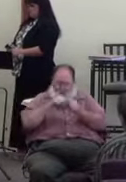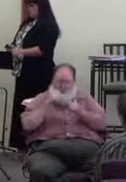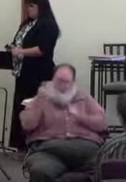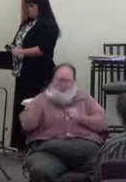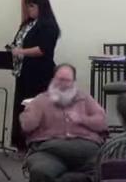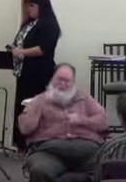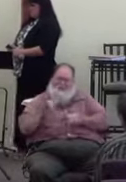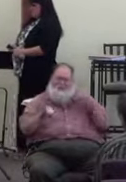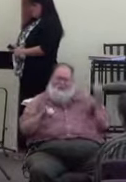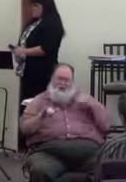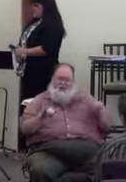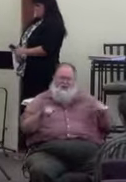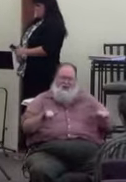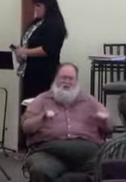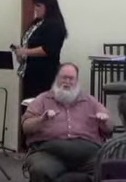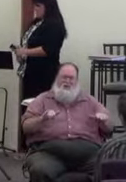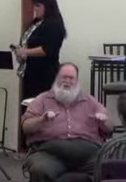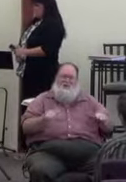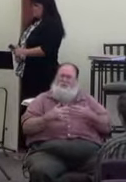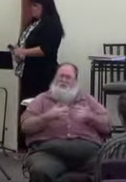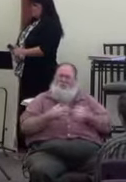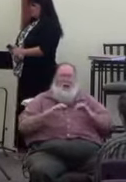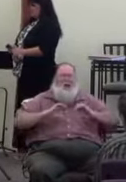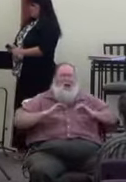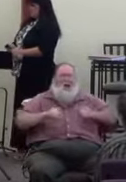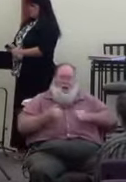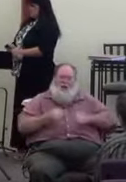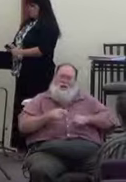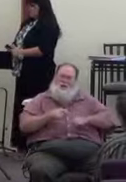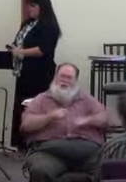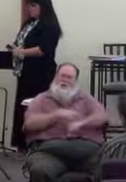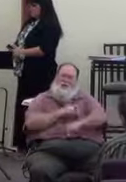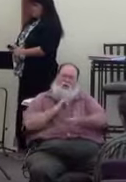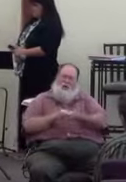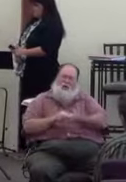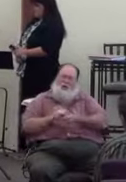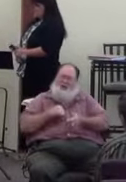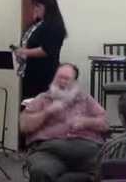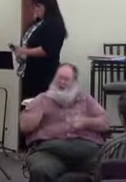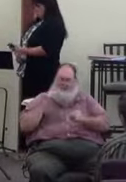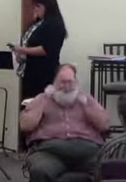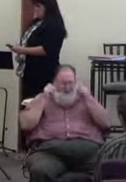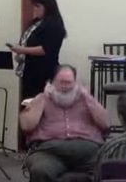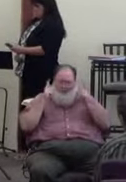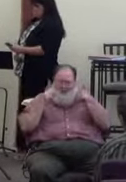ever, however long that is, I can't even comprehend.